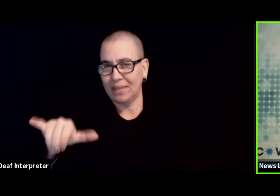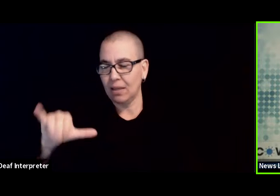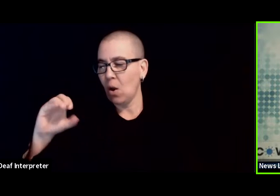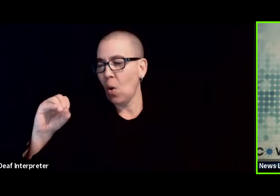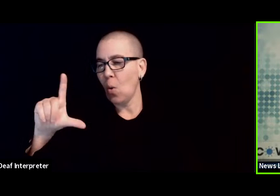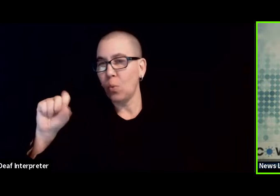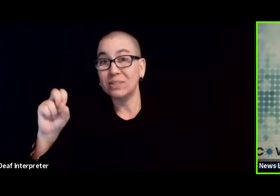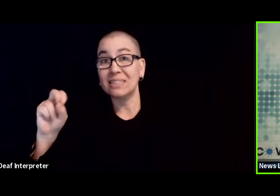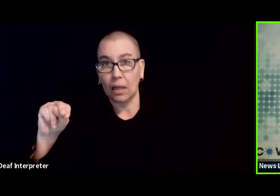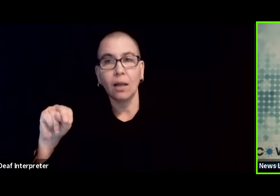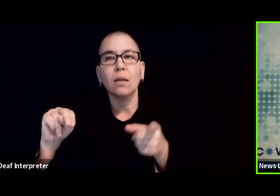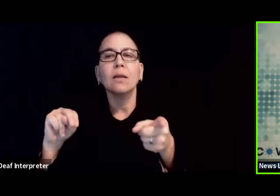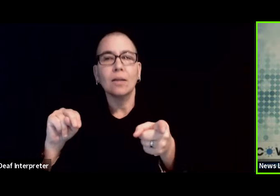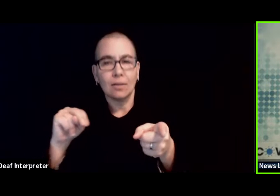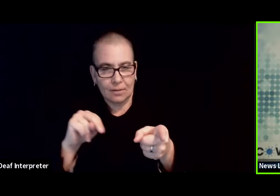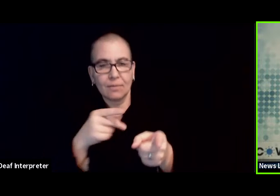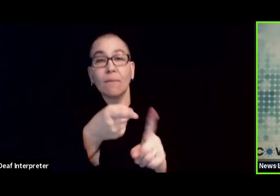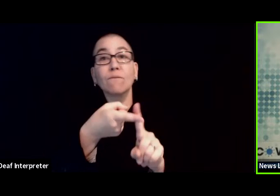question.